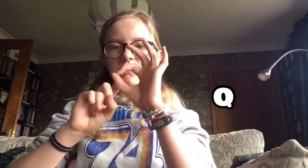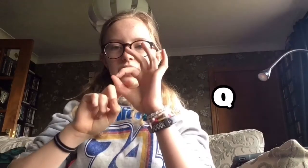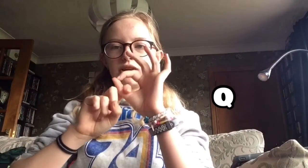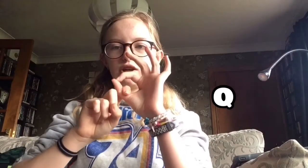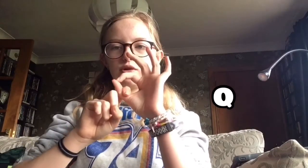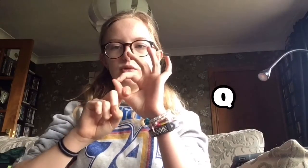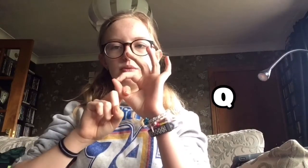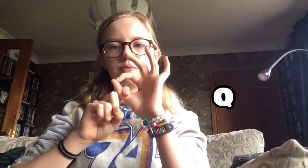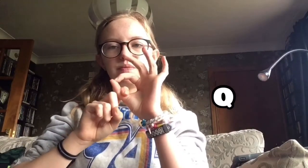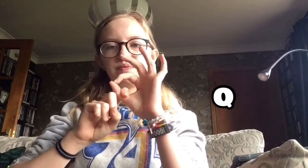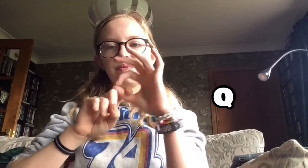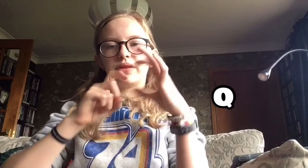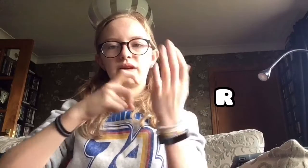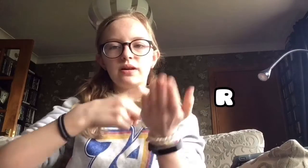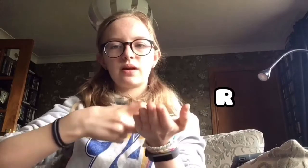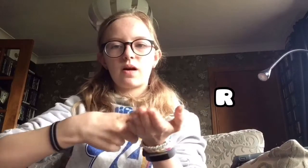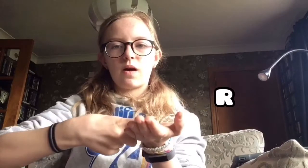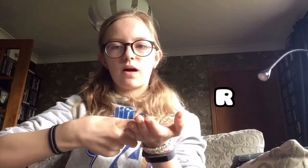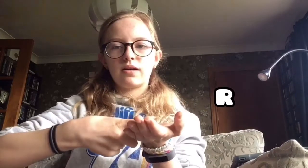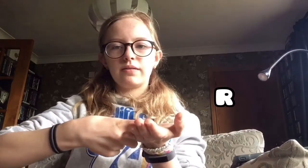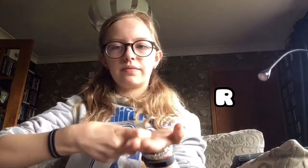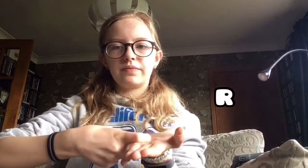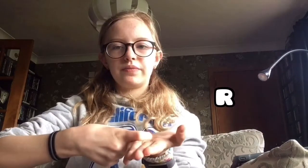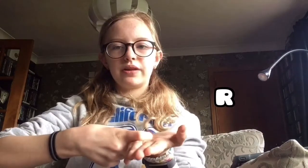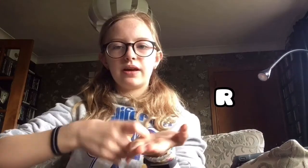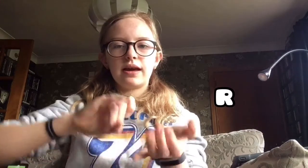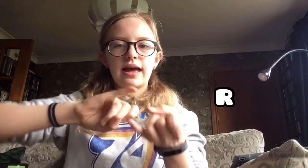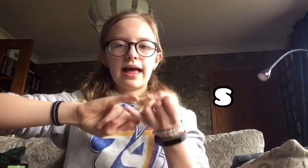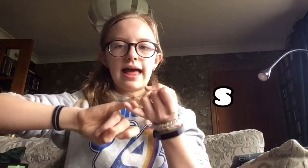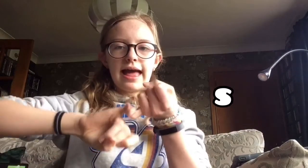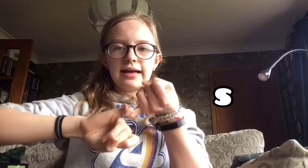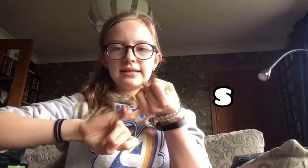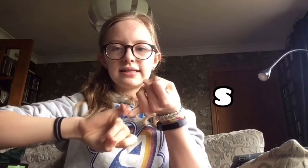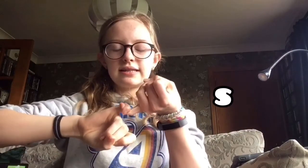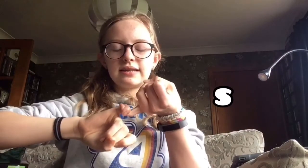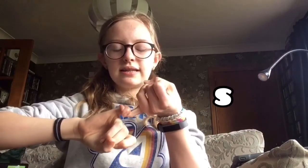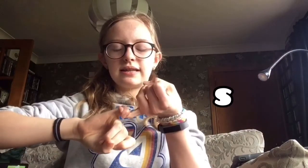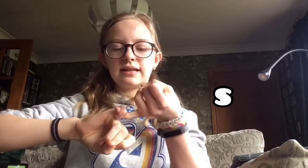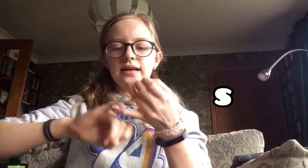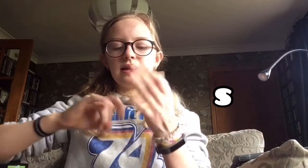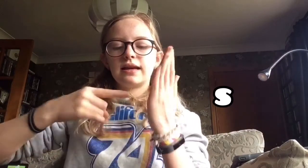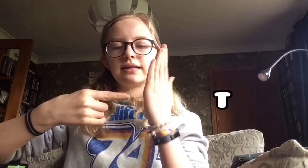Q, R, S, T,